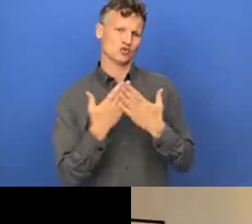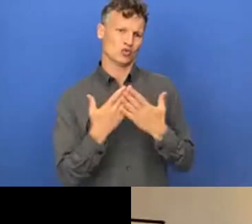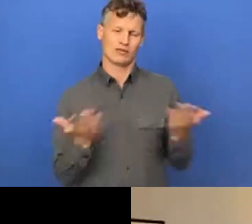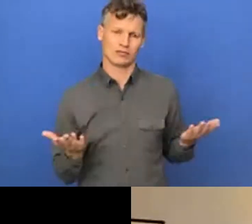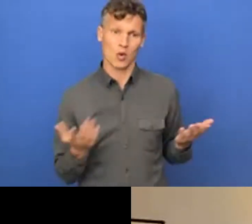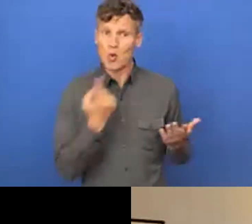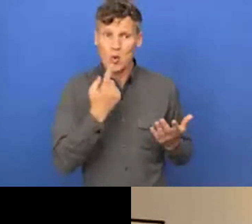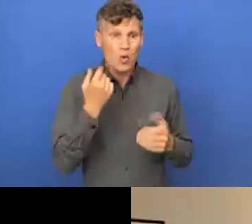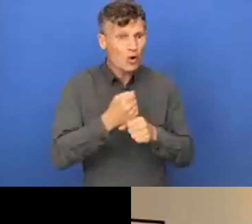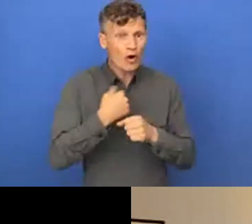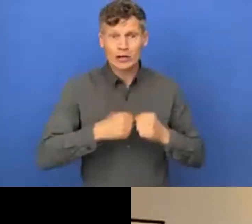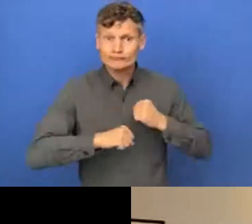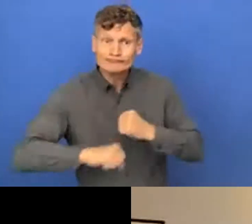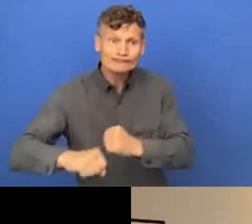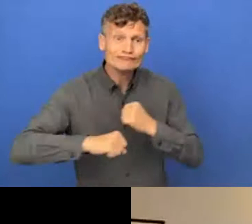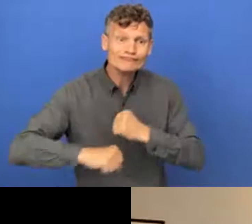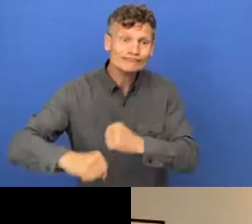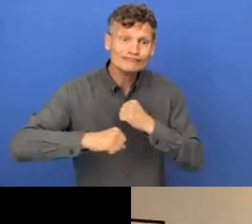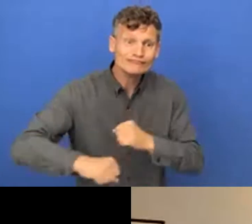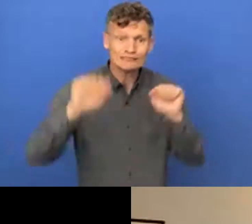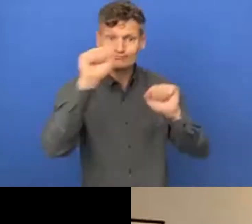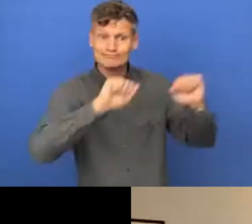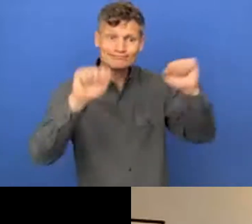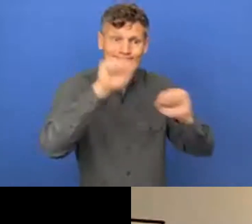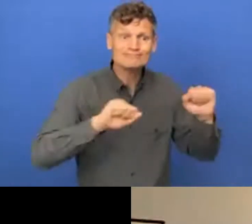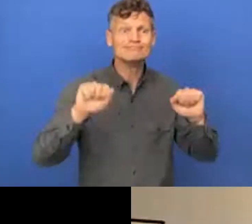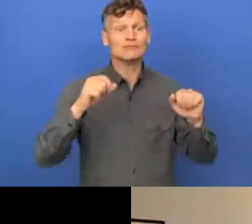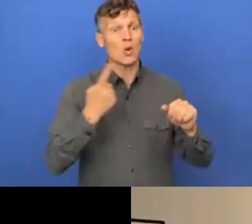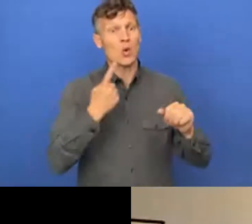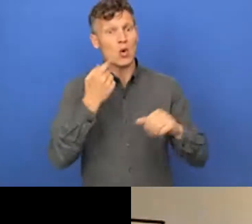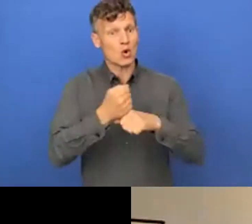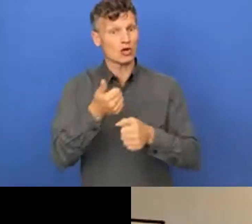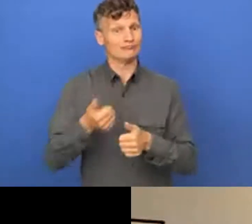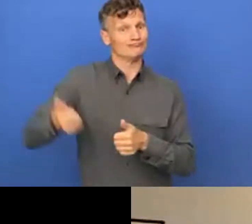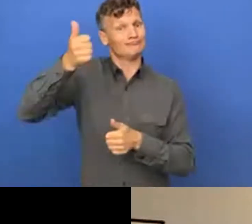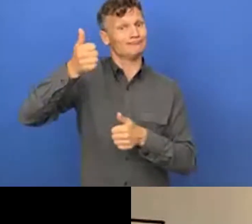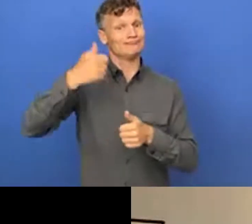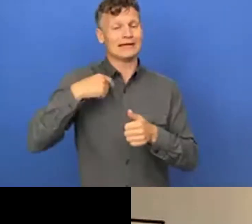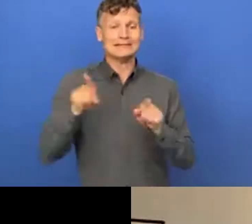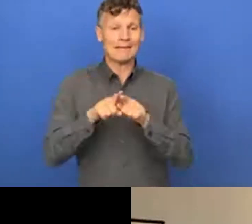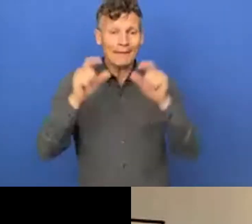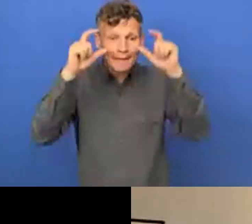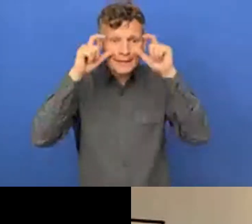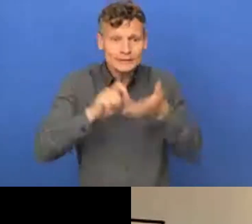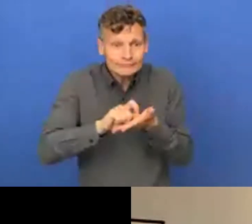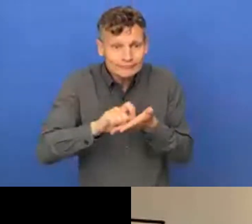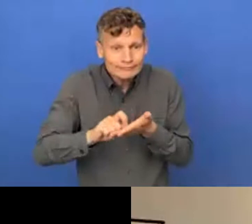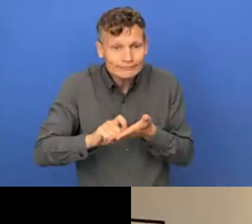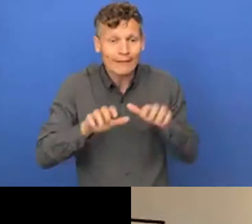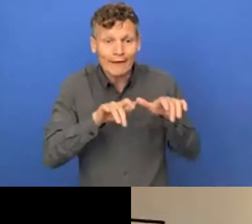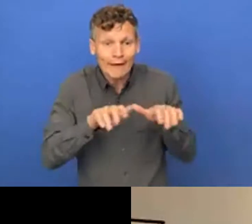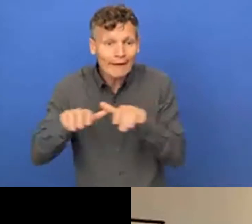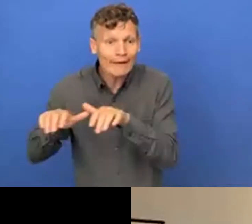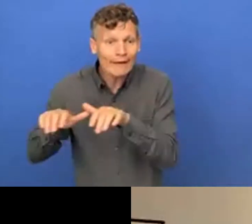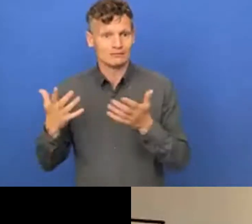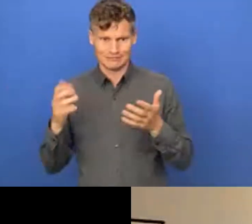staff, administrators, school leadership, and so on. So it seems to be something that should be addressed by the whole school and